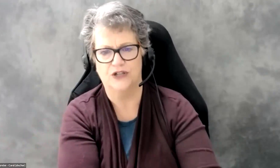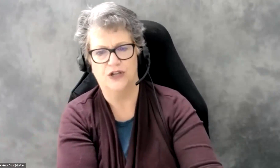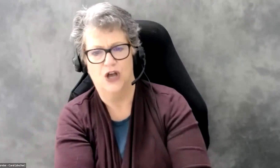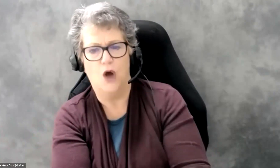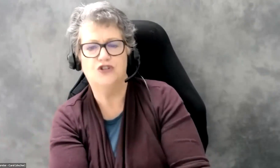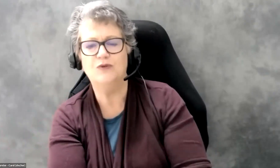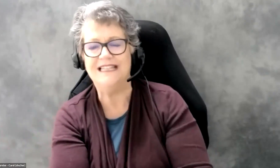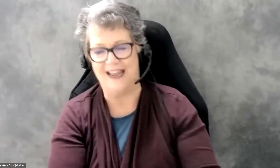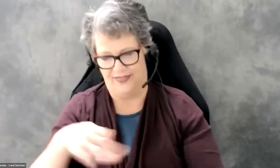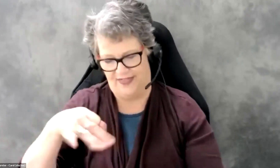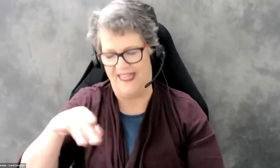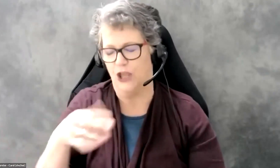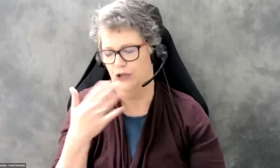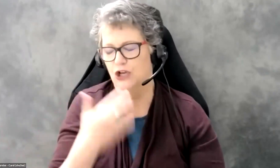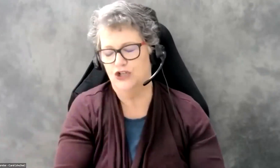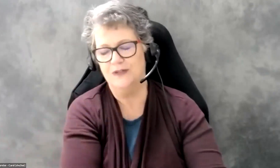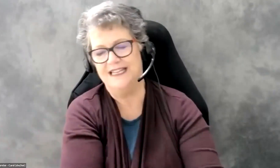celebration. Oh, Juneteenth